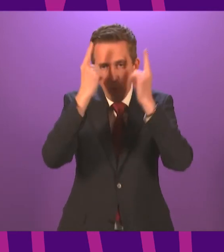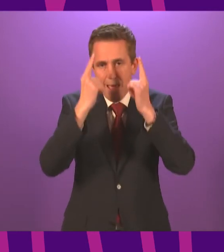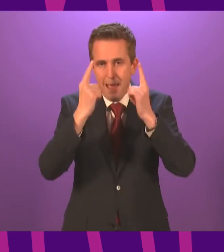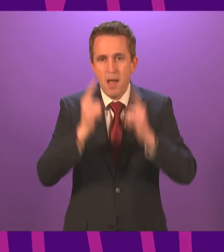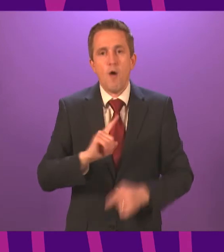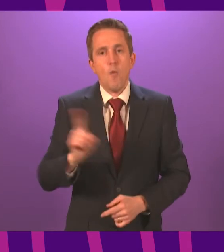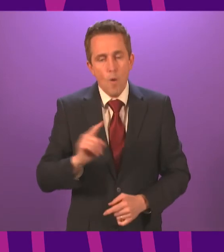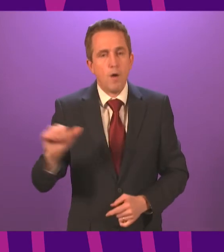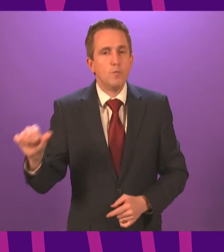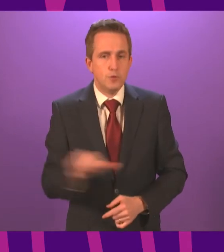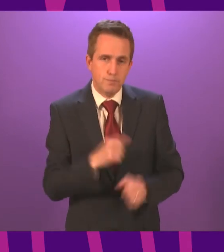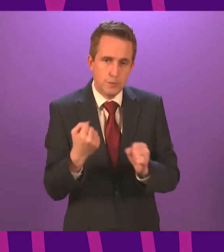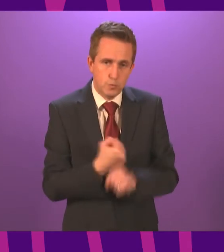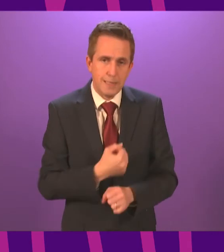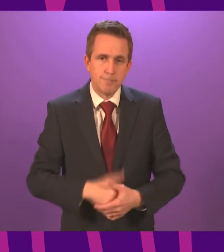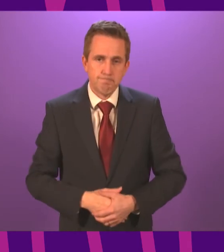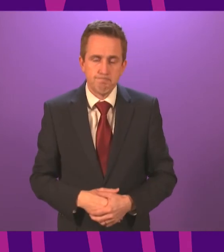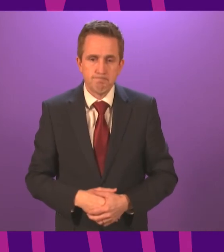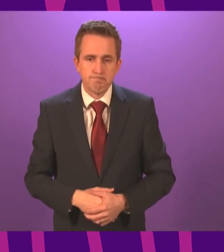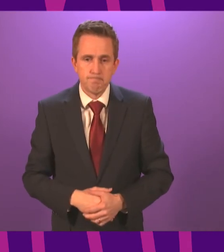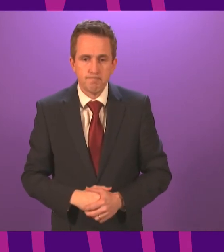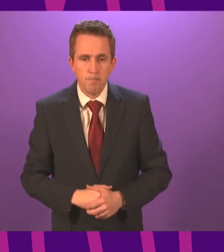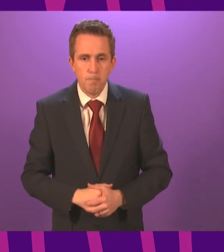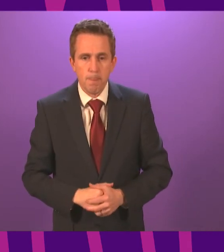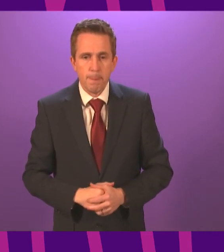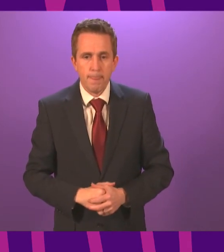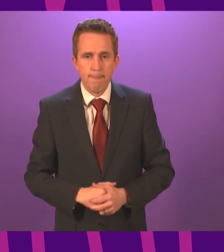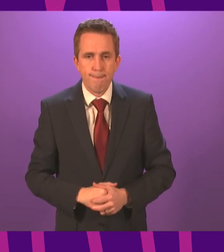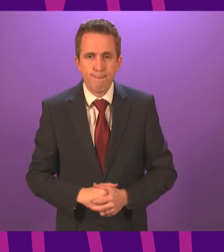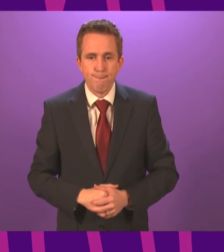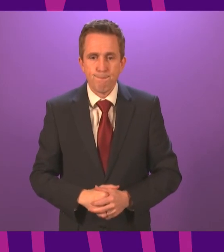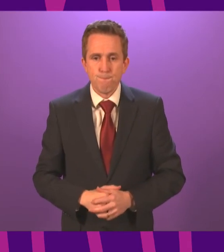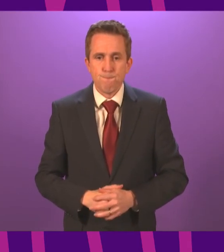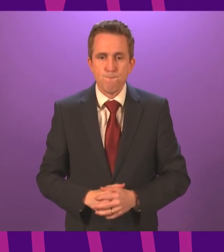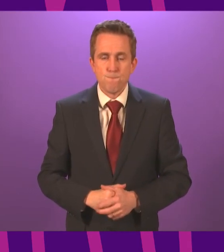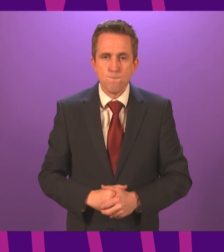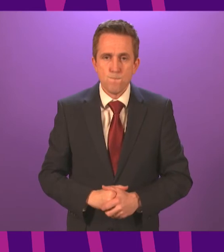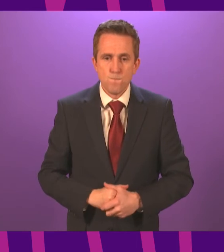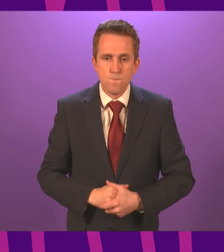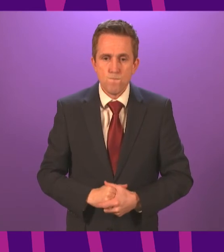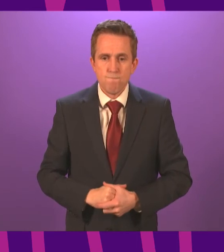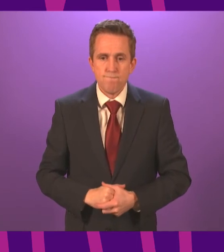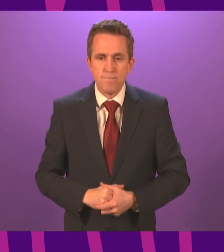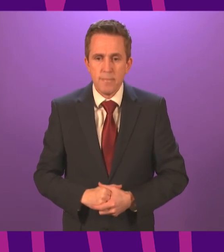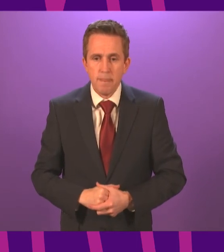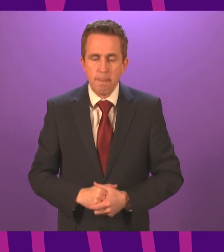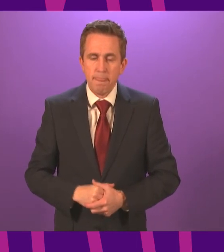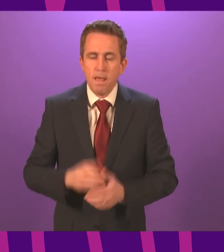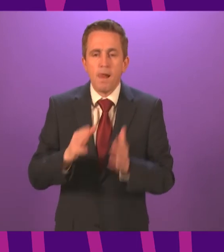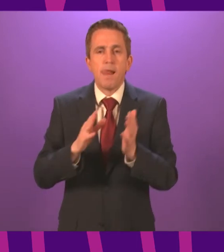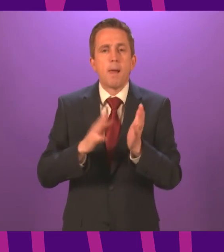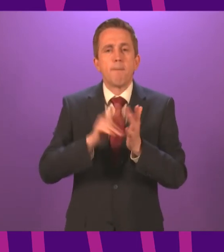them. Thank you, Presiding Officer. Thank you very much, Mr Golden. And can I call on the Cabinet Secretary, Michael Matheson, to conclude our